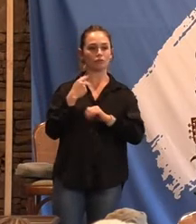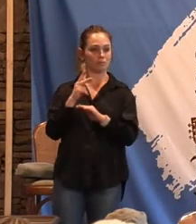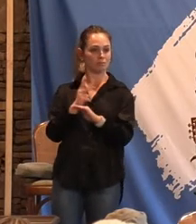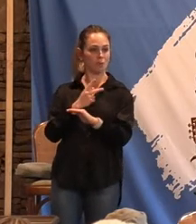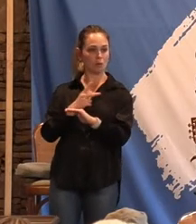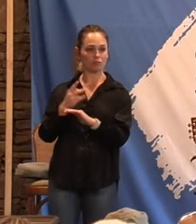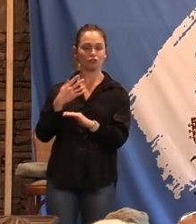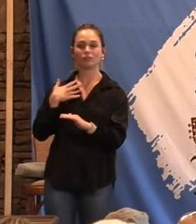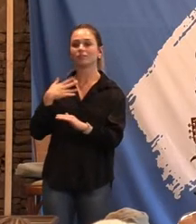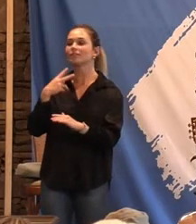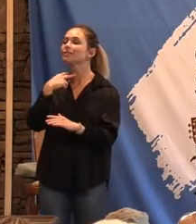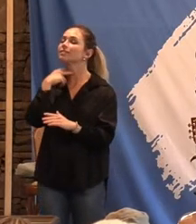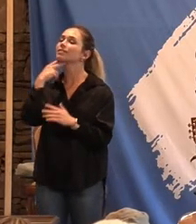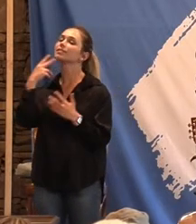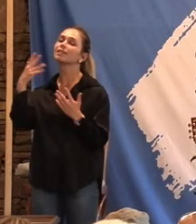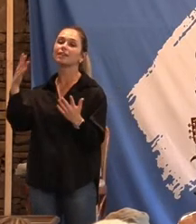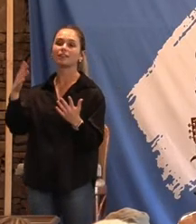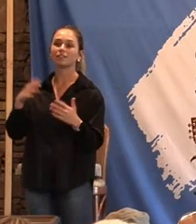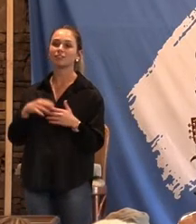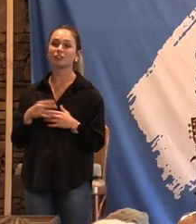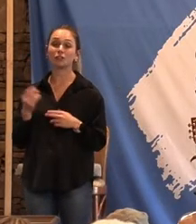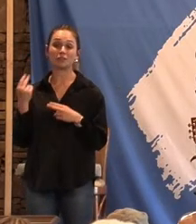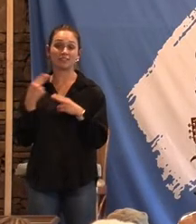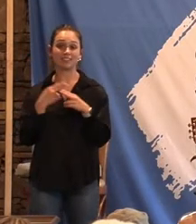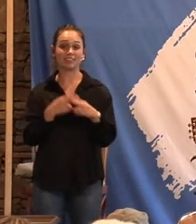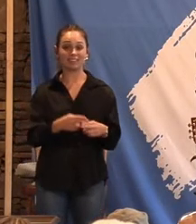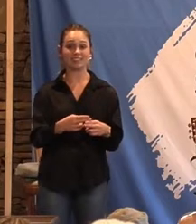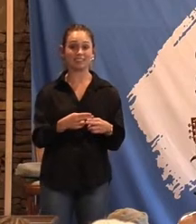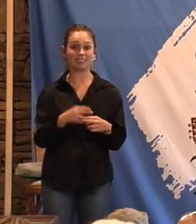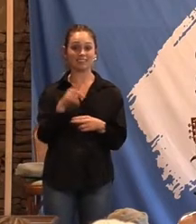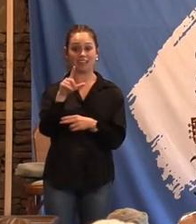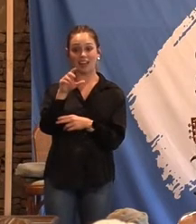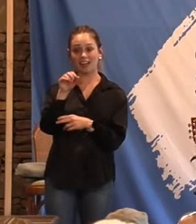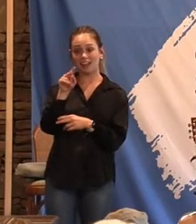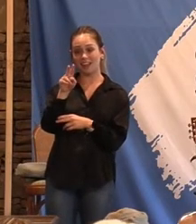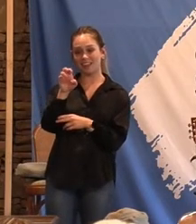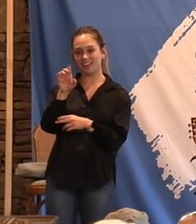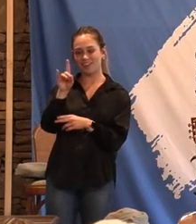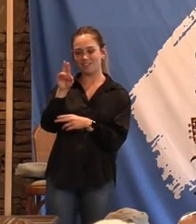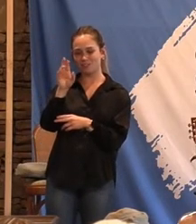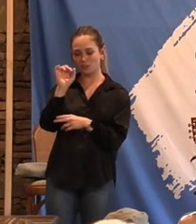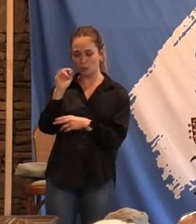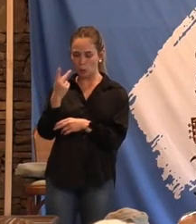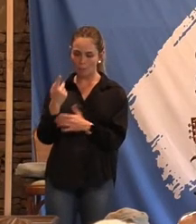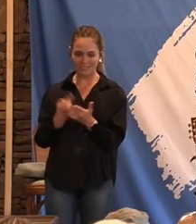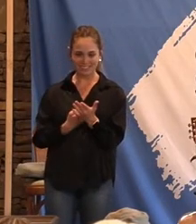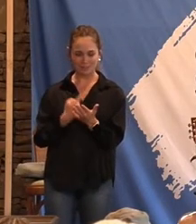poetry, she can sing, and she goes by the name of Miss Love Drop sometimes. And you're going to love